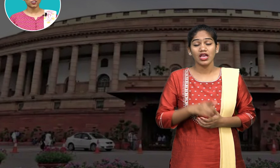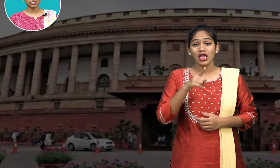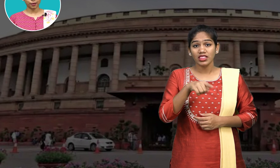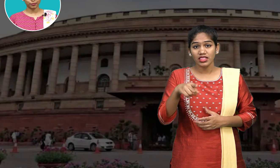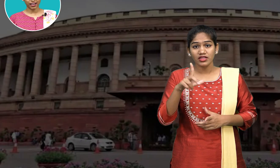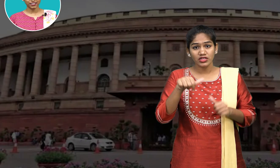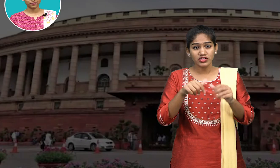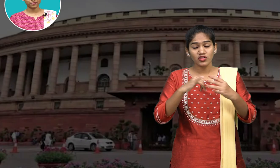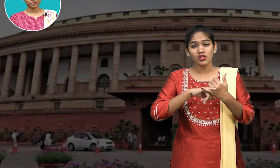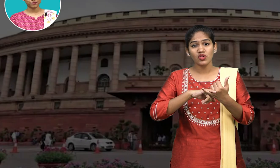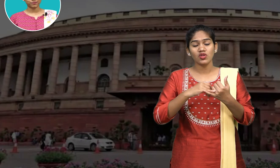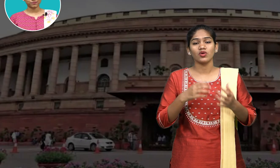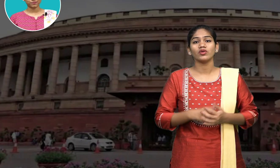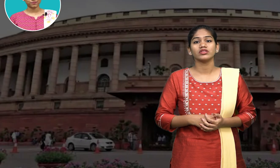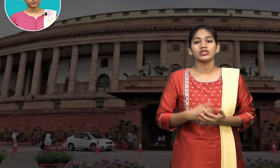These laws apply